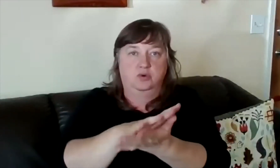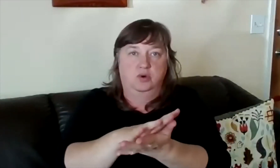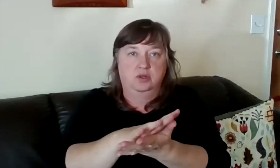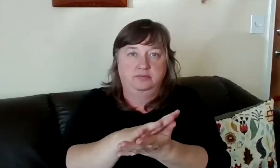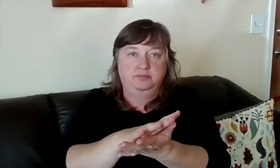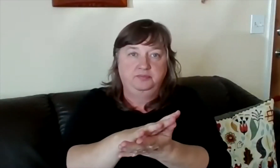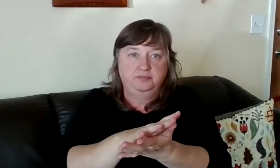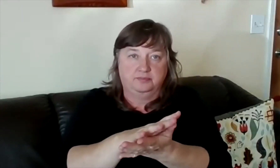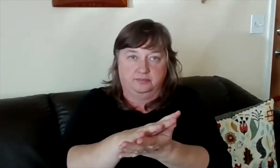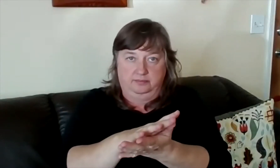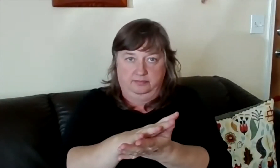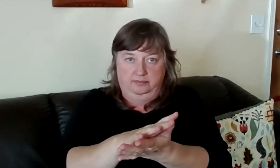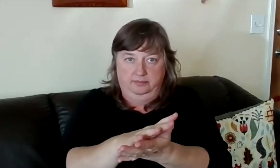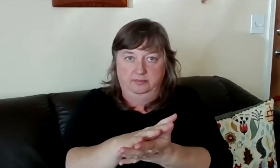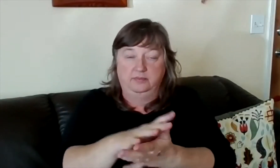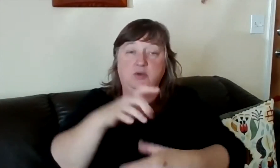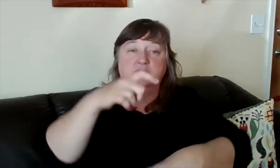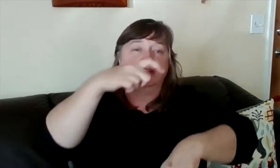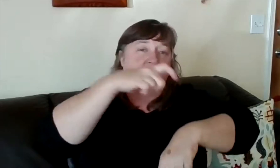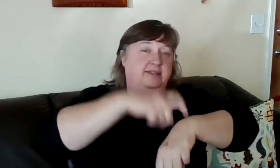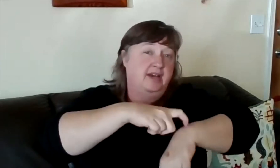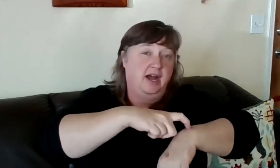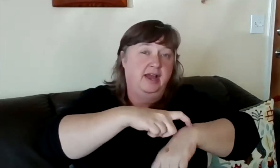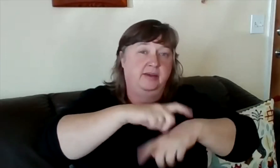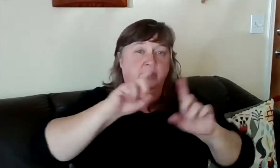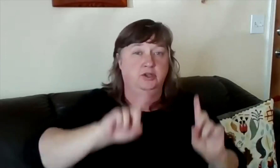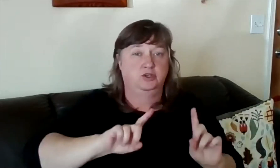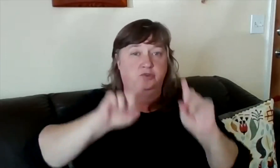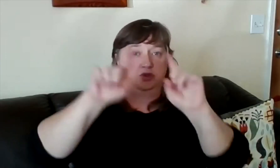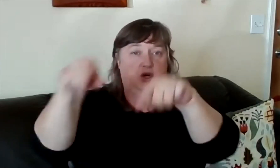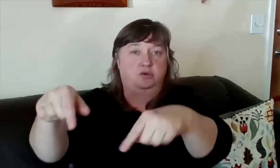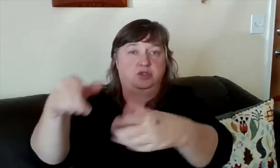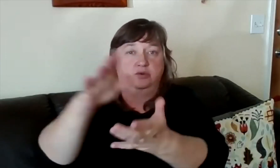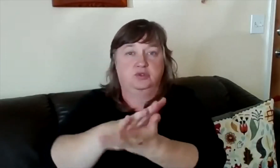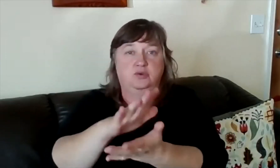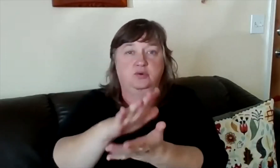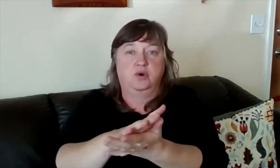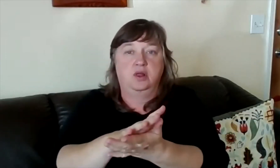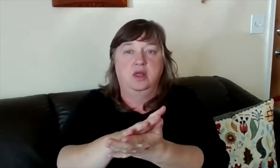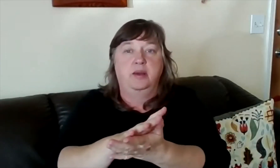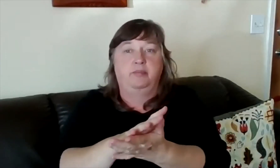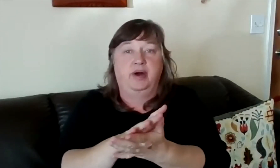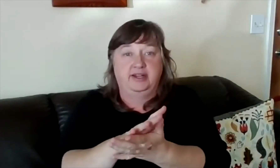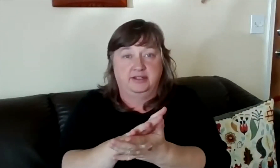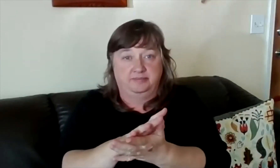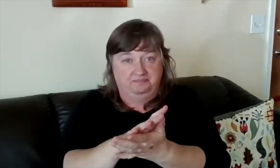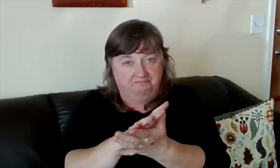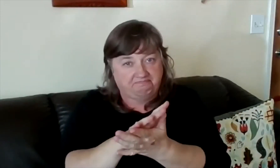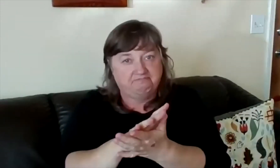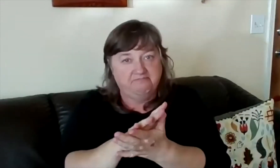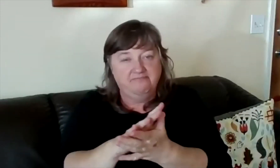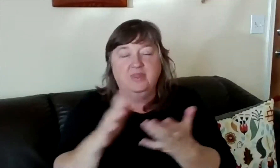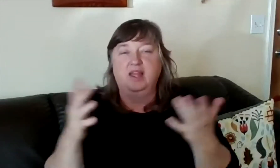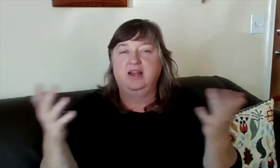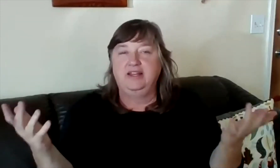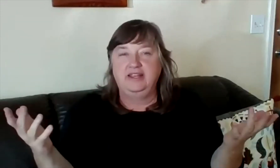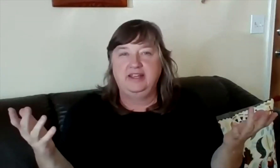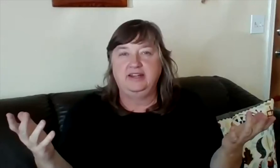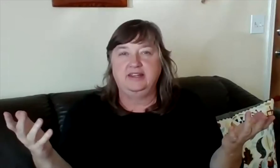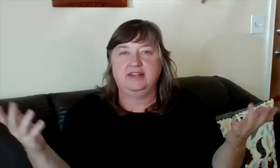school, you would say time to go to school, but in the